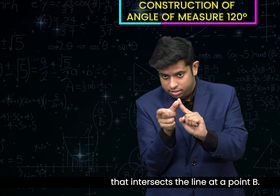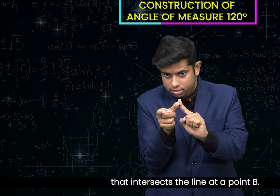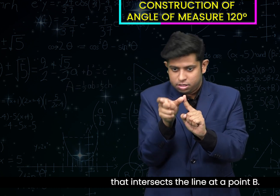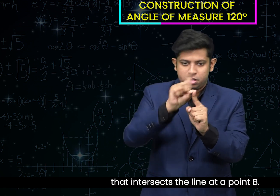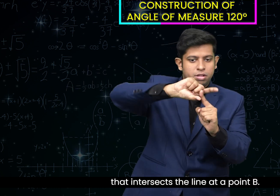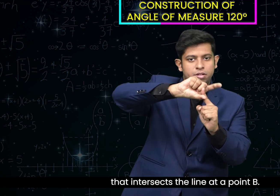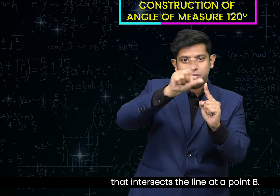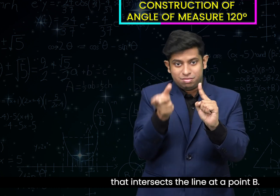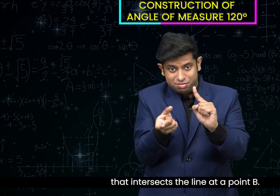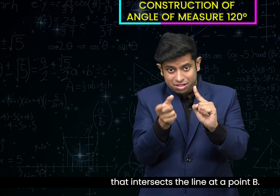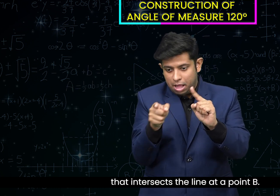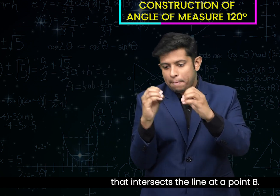a point B.